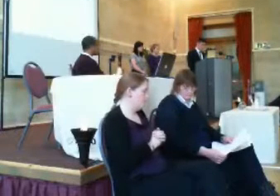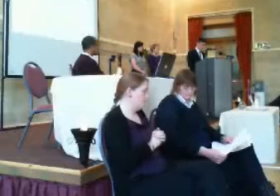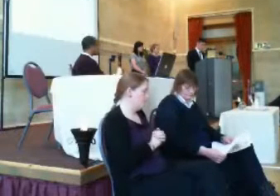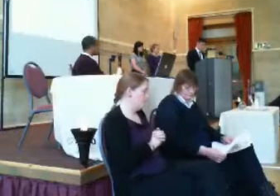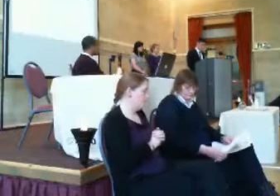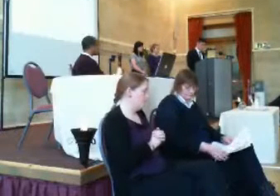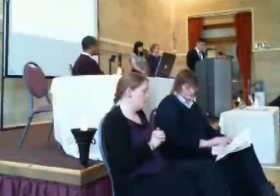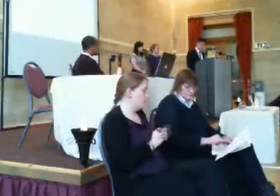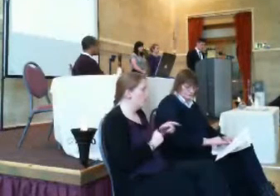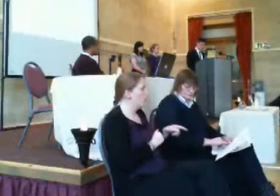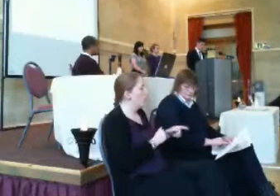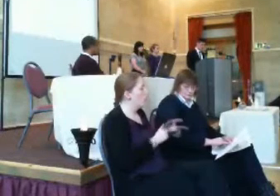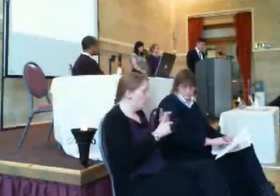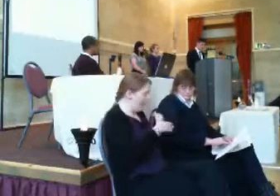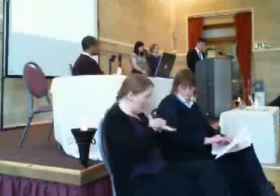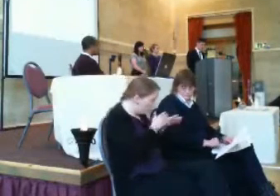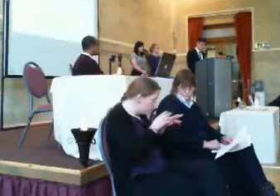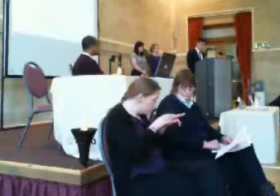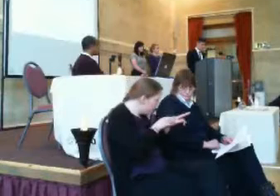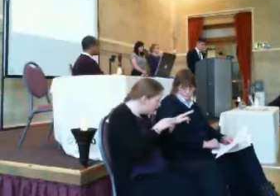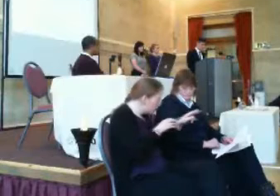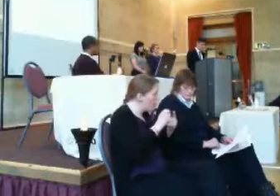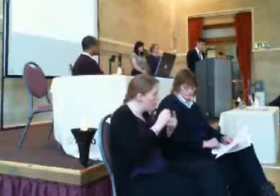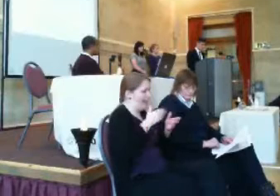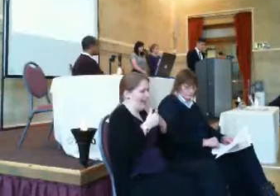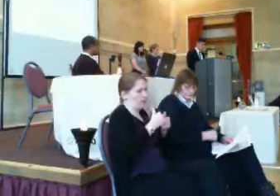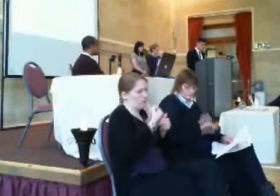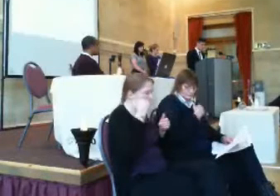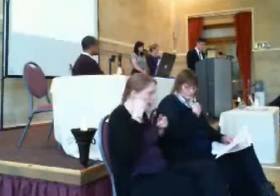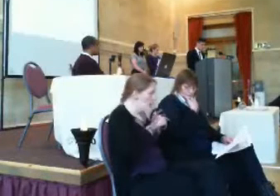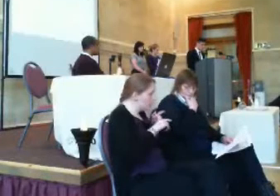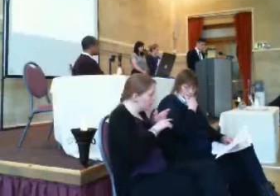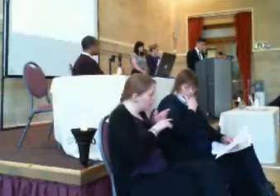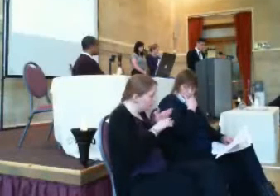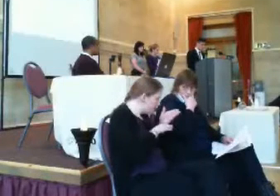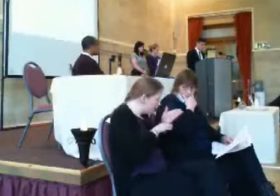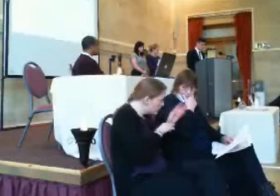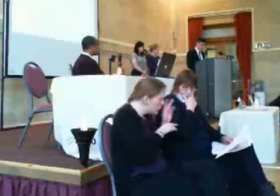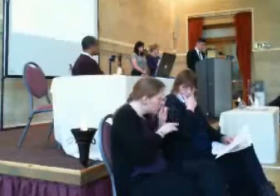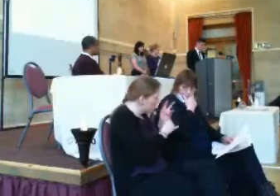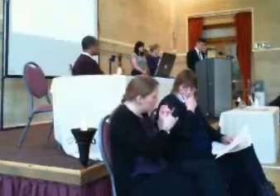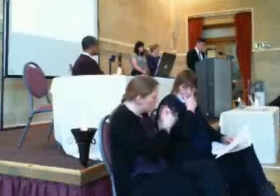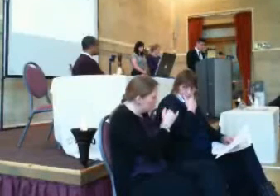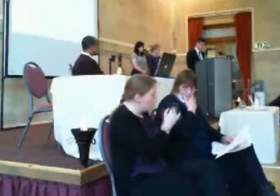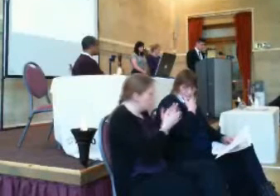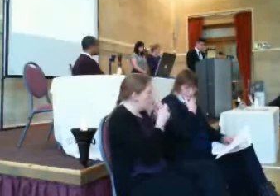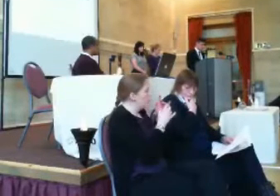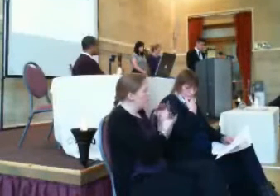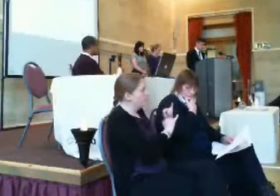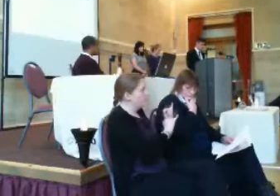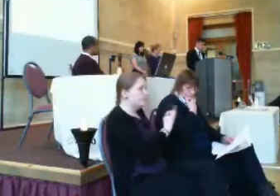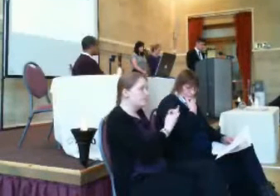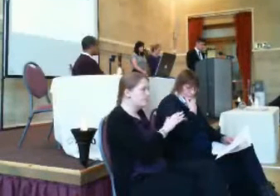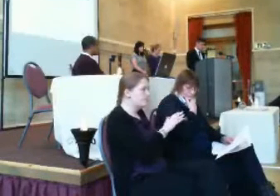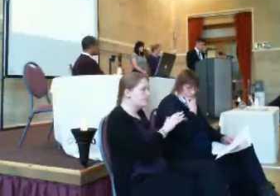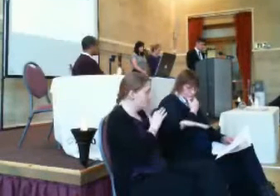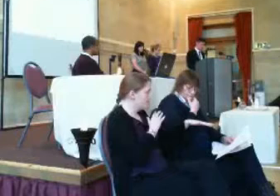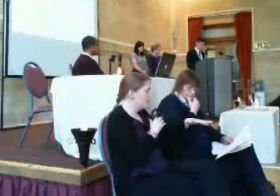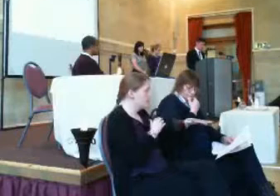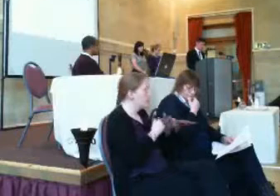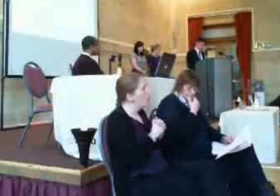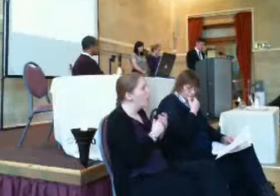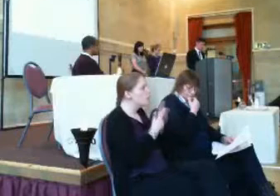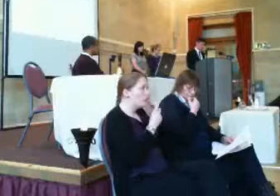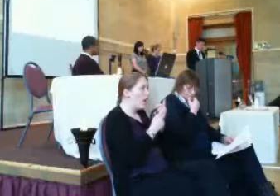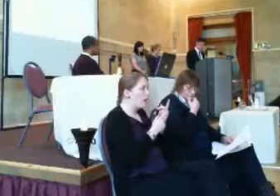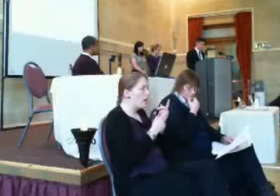As we went deeper into the camp and further from the main gate, we saw more and more of the horrors of the place. And I realised that what is so ghastly is not so